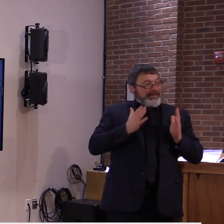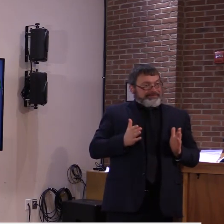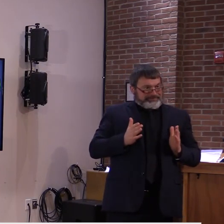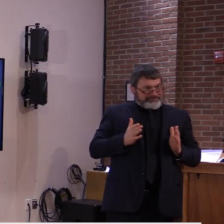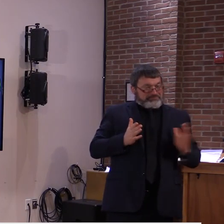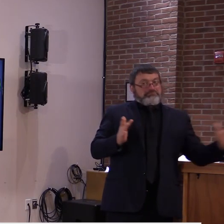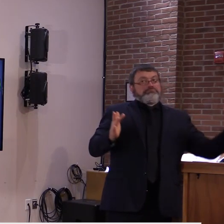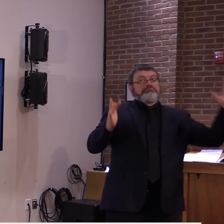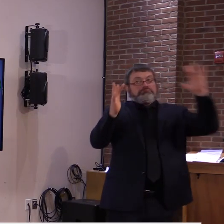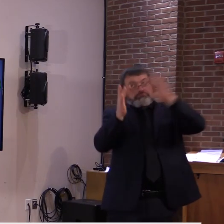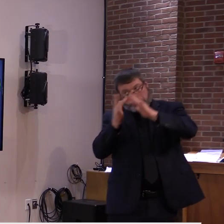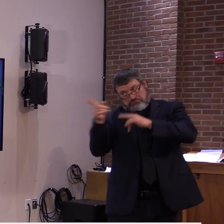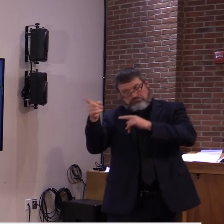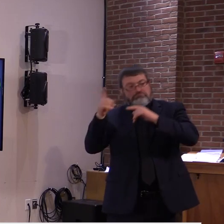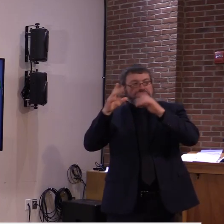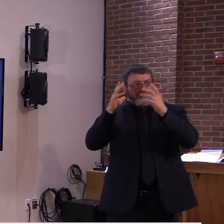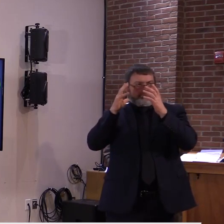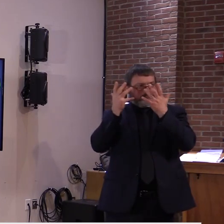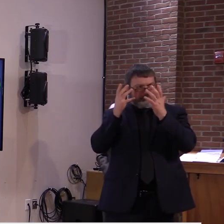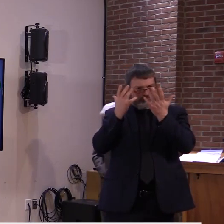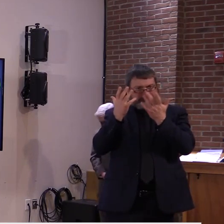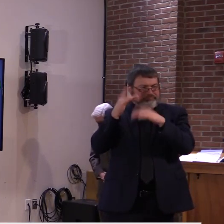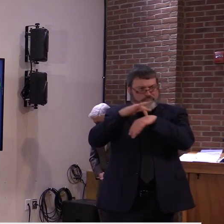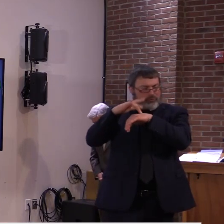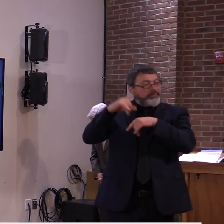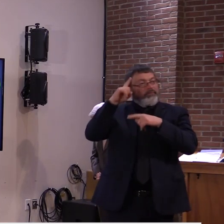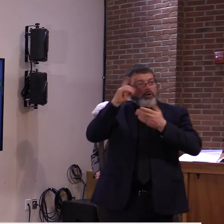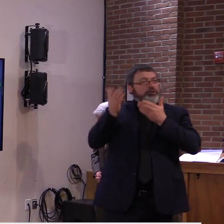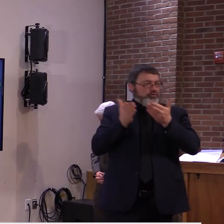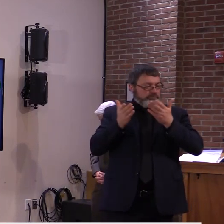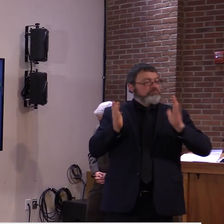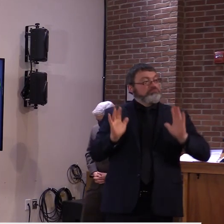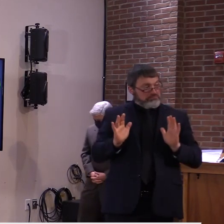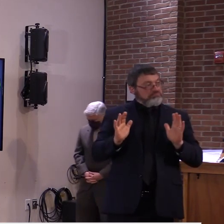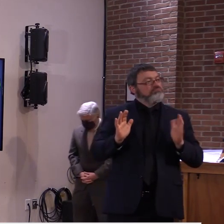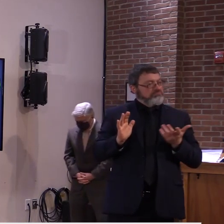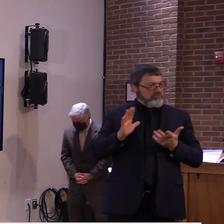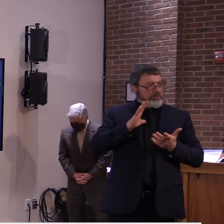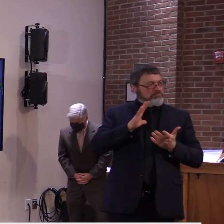Vermonters, along our mental health theme of the day, in terms of